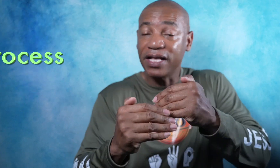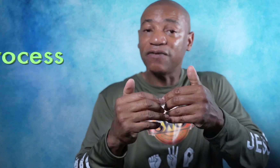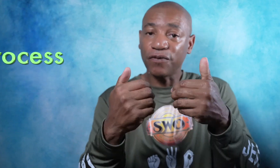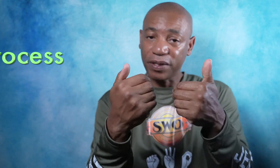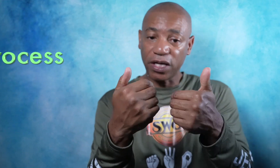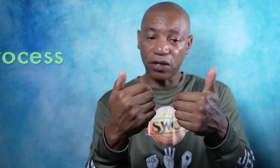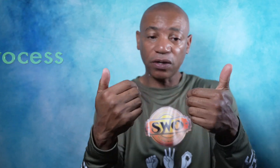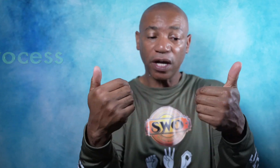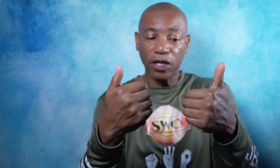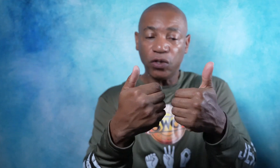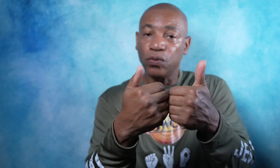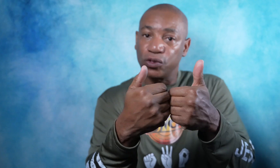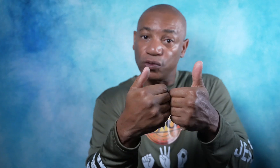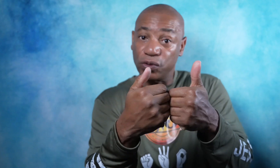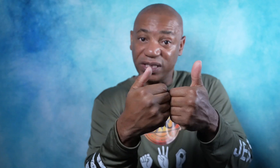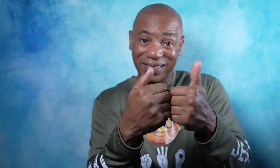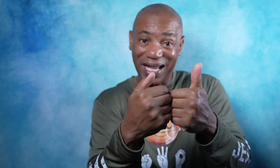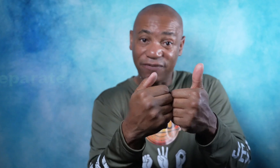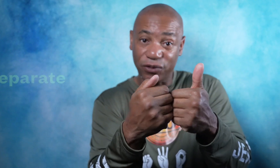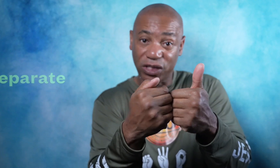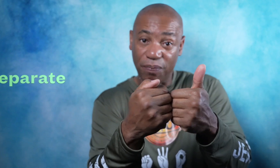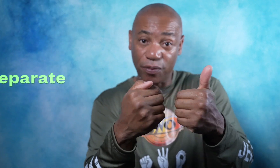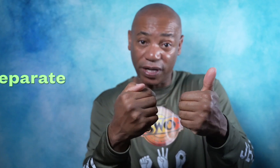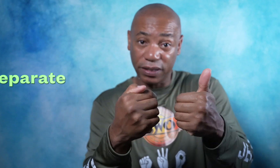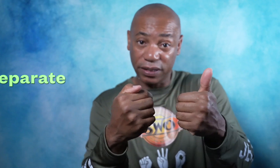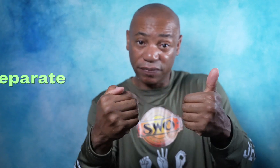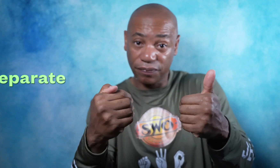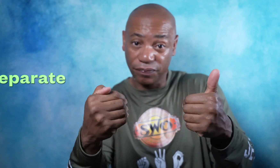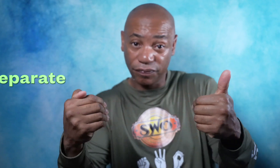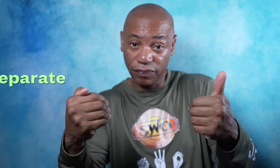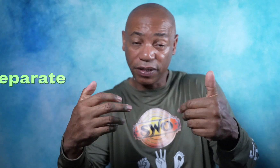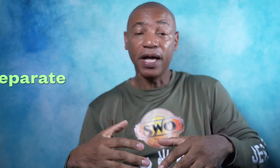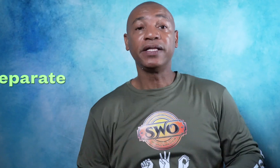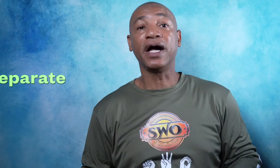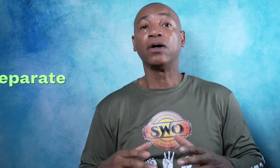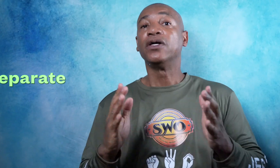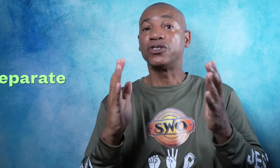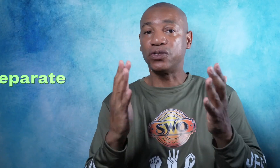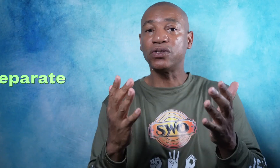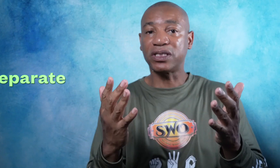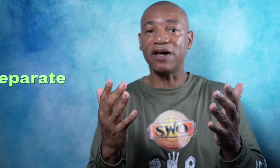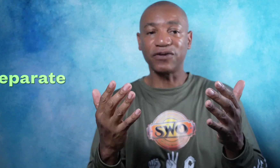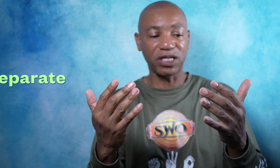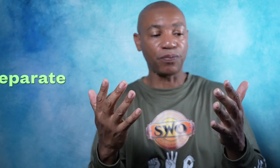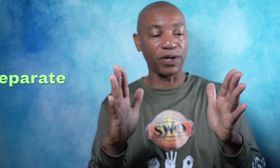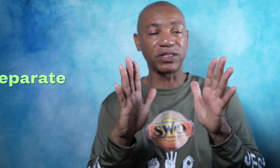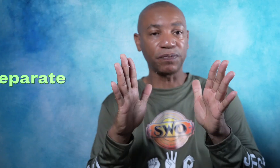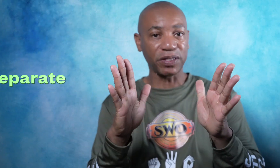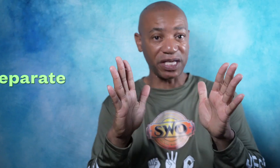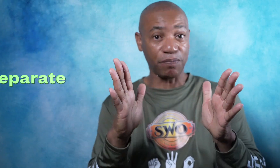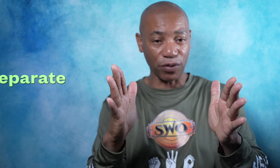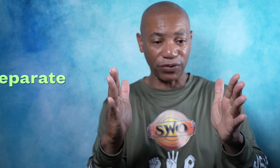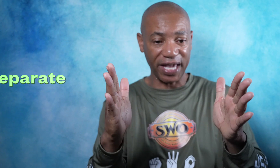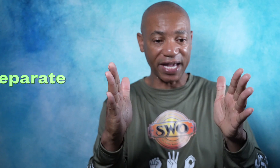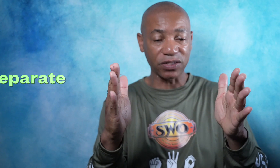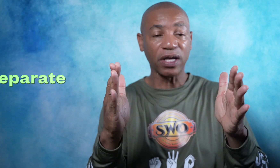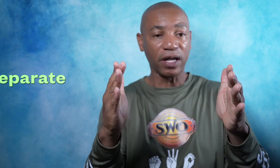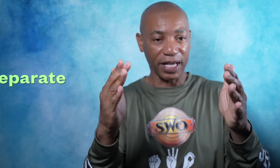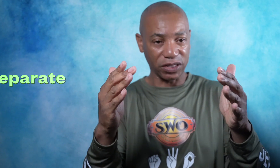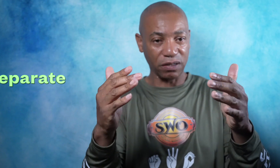then from here you will do the sign for separate. Now, to do the sign for separate, simply take both hands, extend them out in